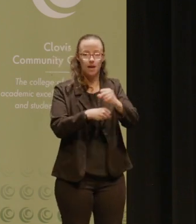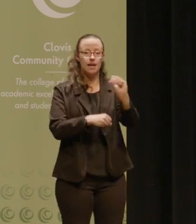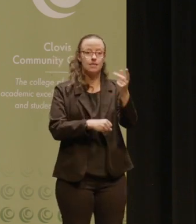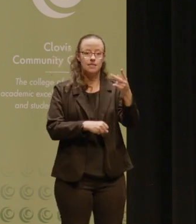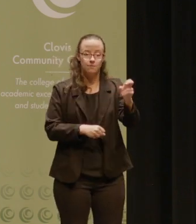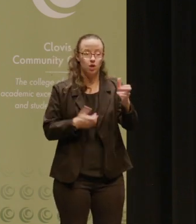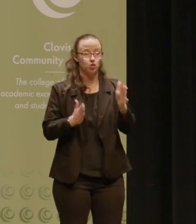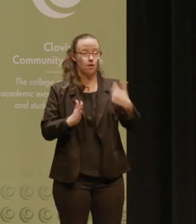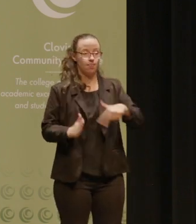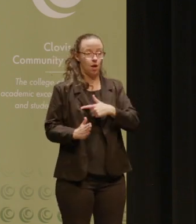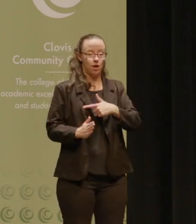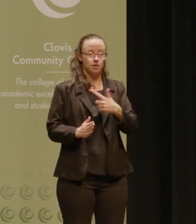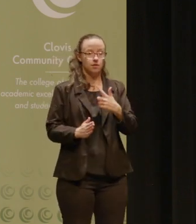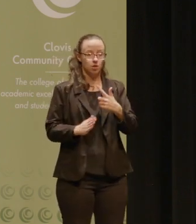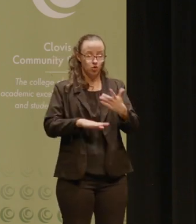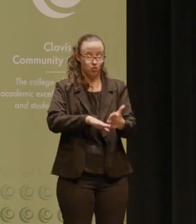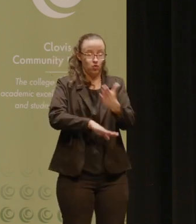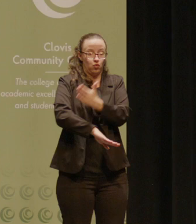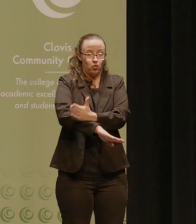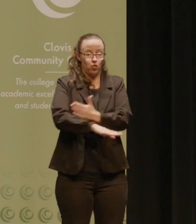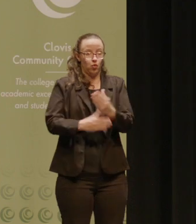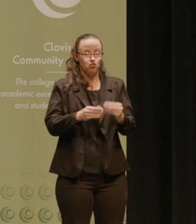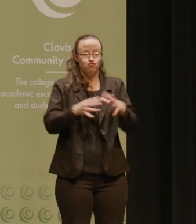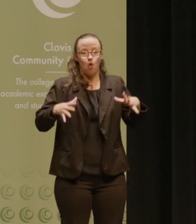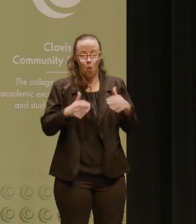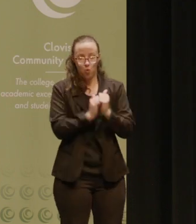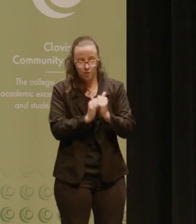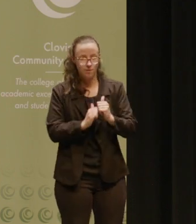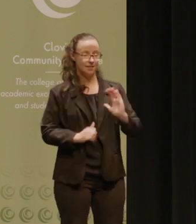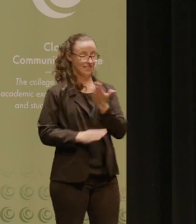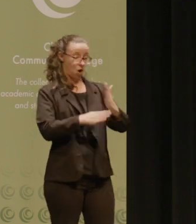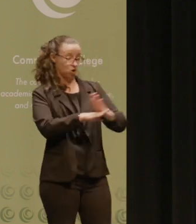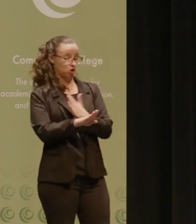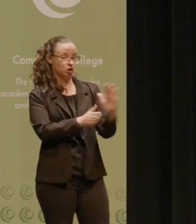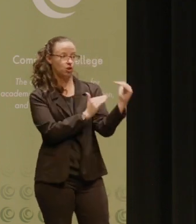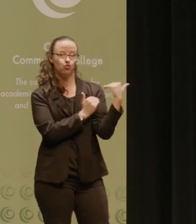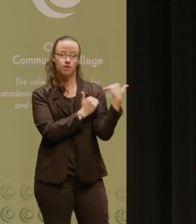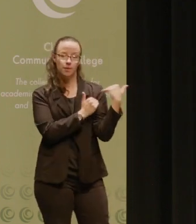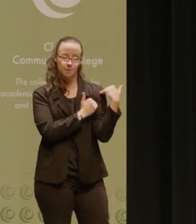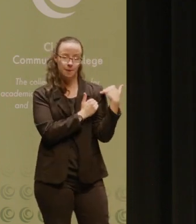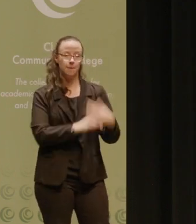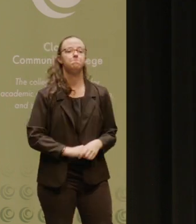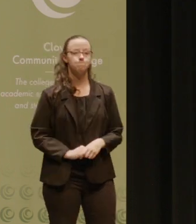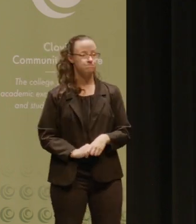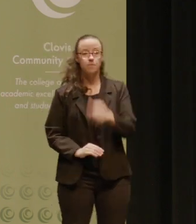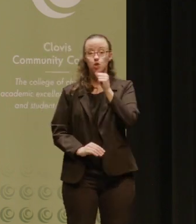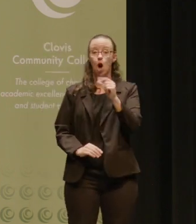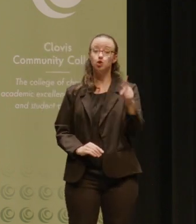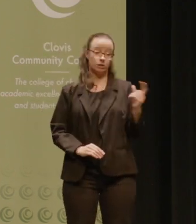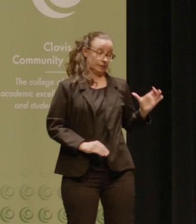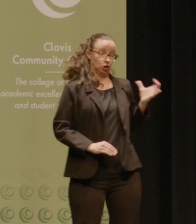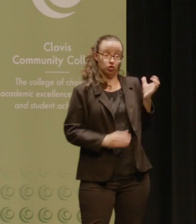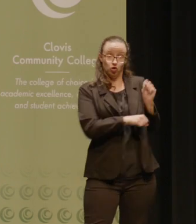space for allow us to understand and grow together. This is our shared responsibility. It's not just the